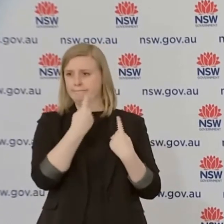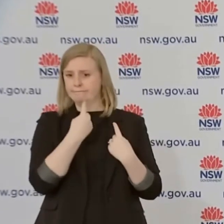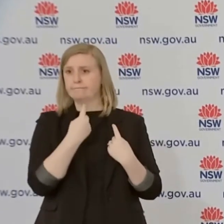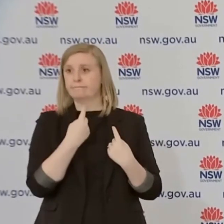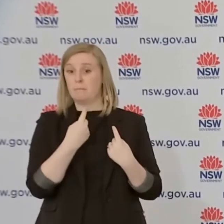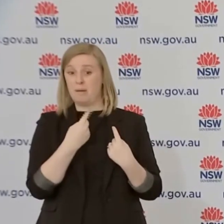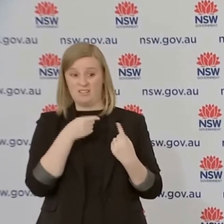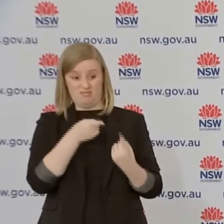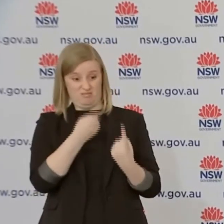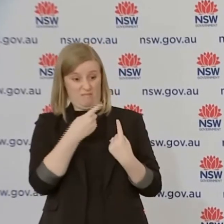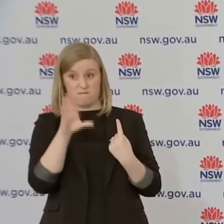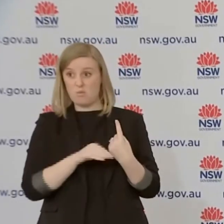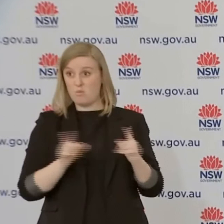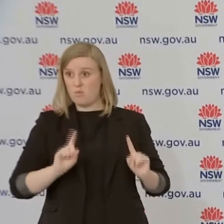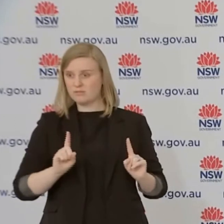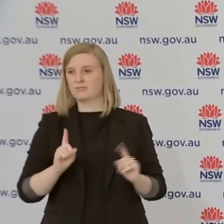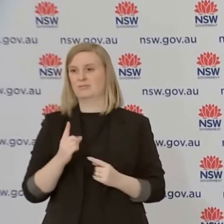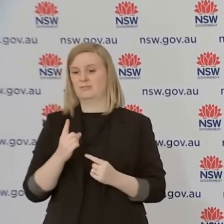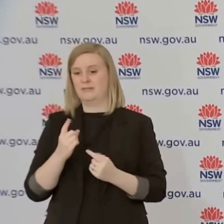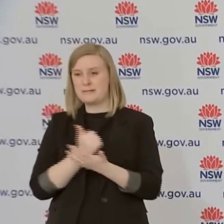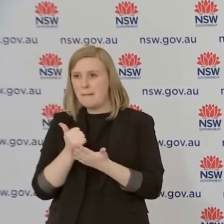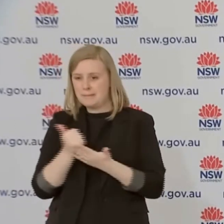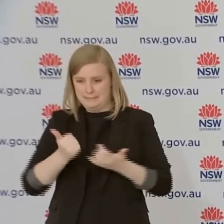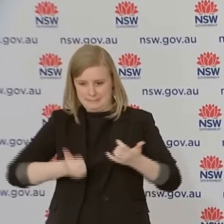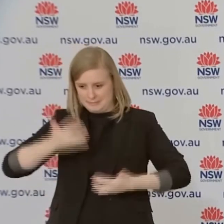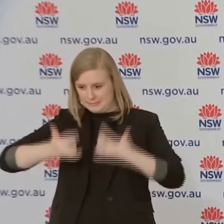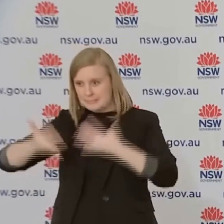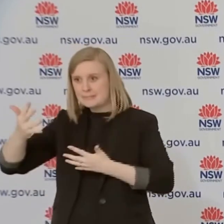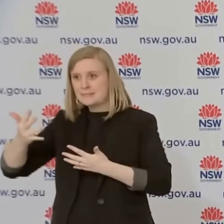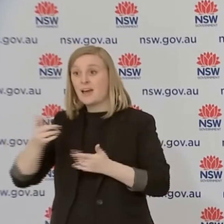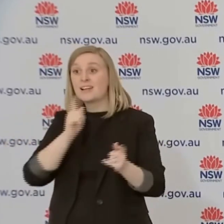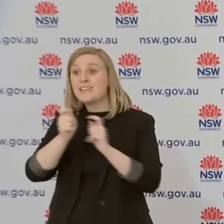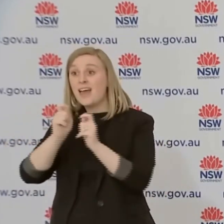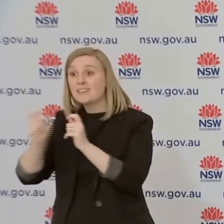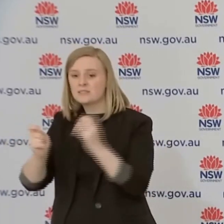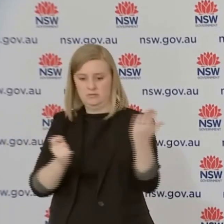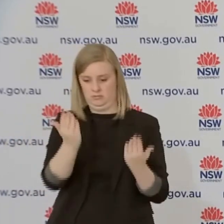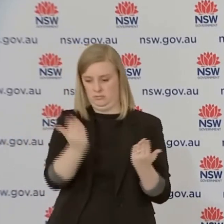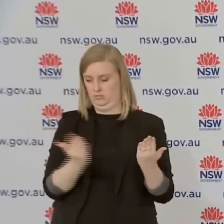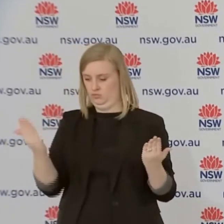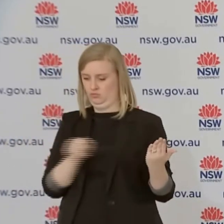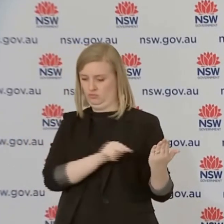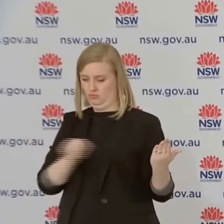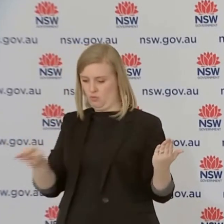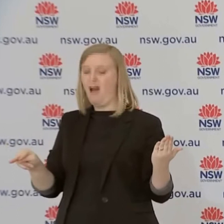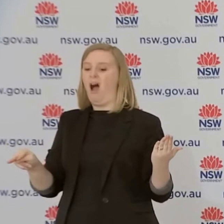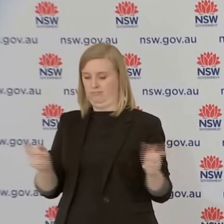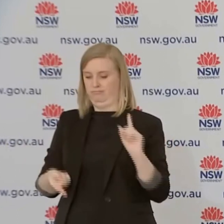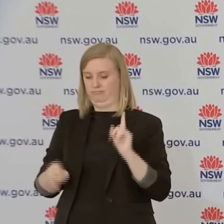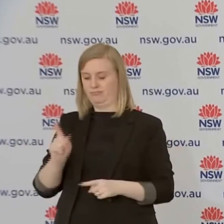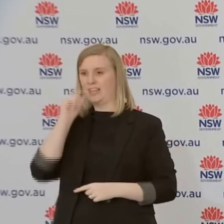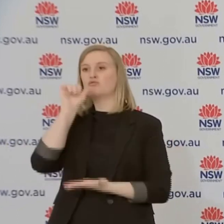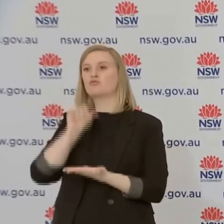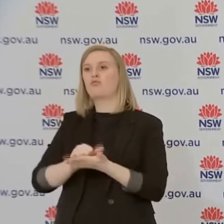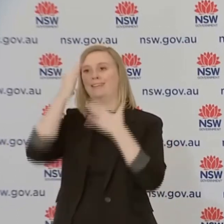thing. As to the Pfizer, I think we've talked about that to cows come home, so I'm not going to do that again. And as to the drive-throughs, let me say